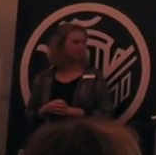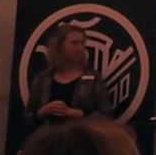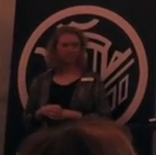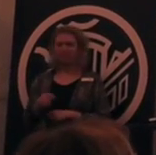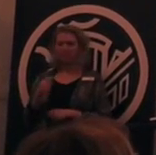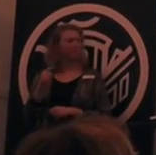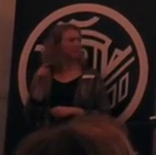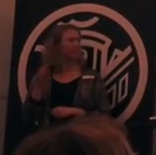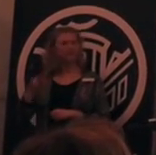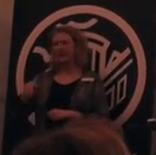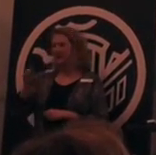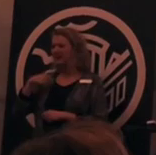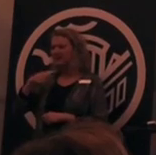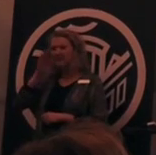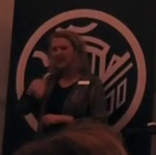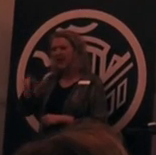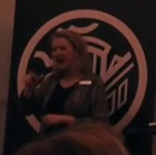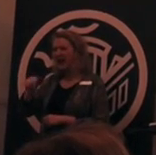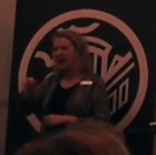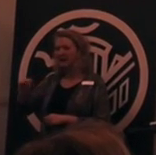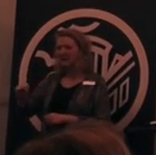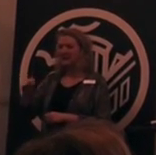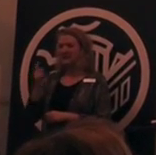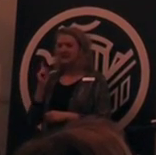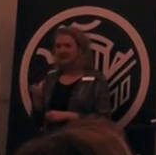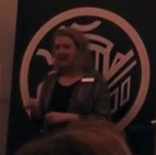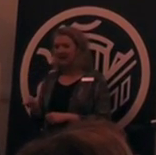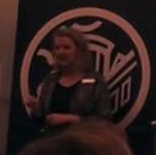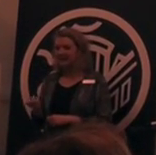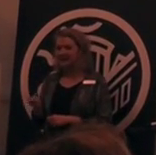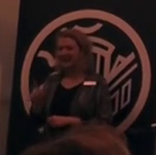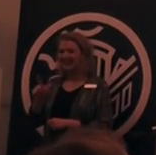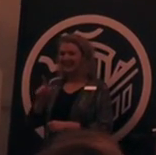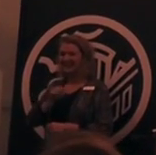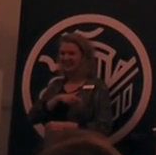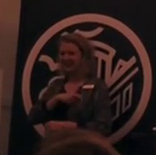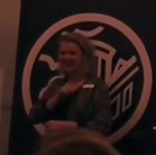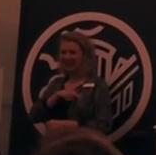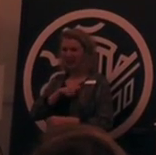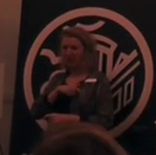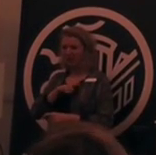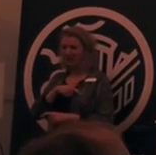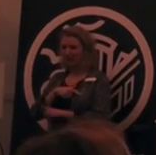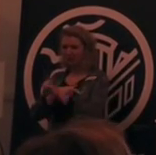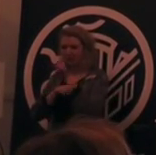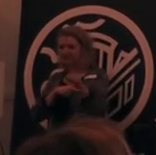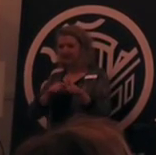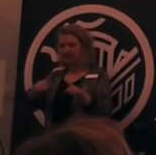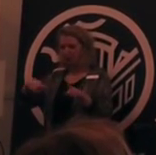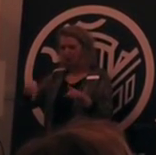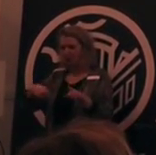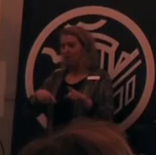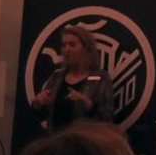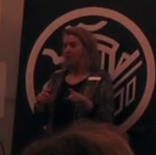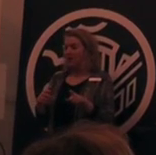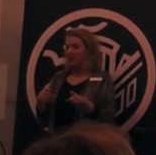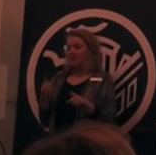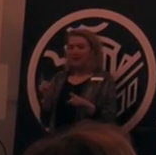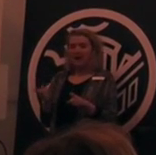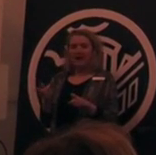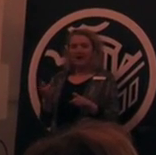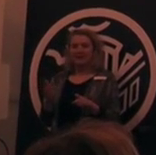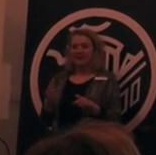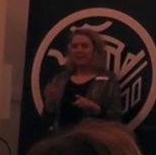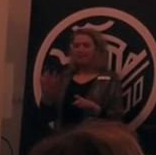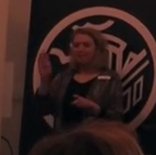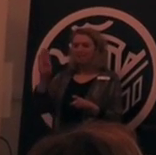I know Lars is going to Lithuania this year for Baltic Pride. I just want to use an example of what we're faced. I mean, Baltic